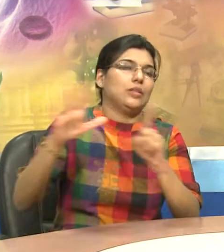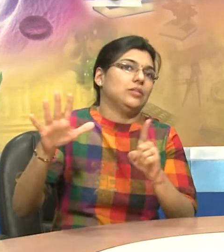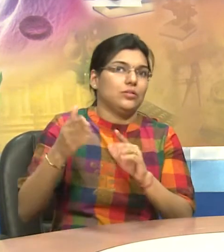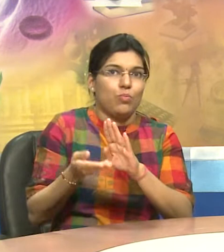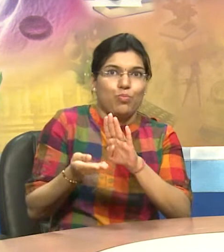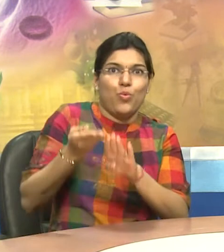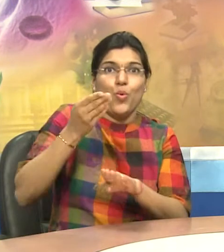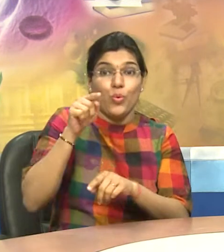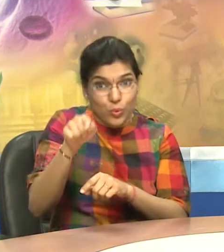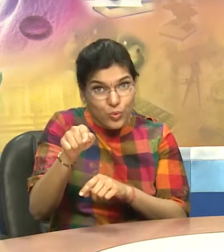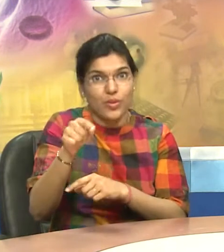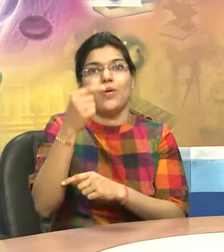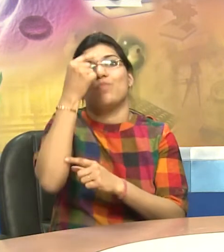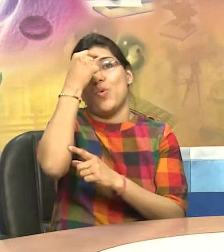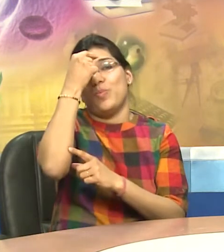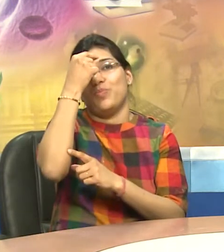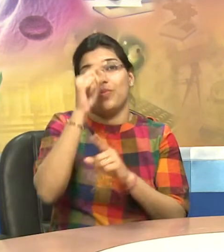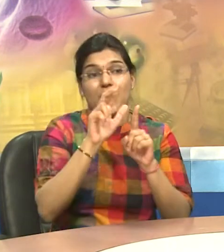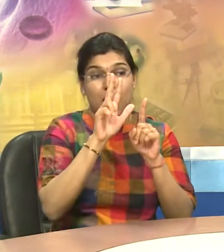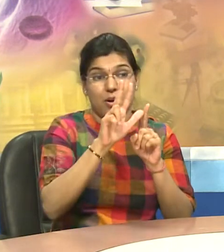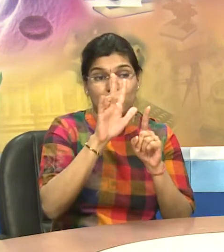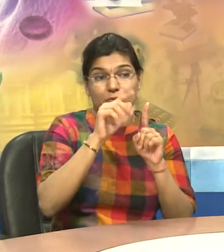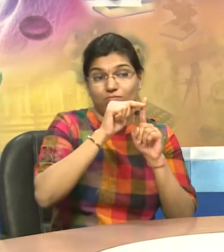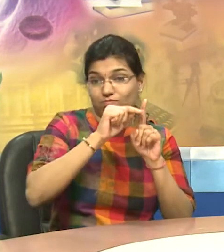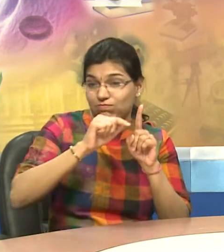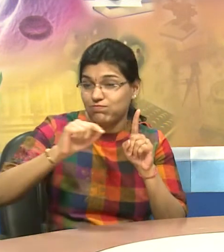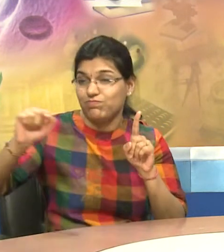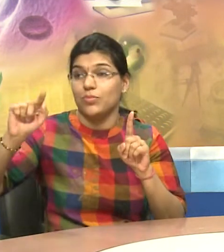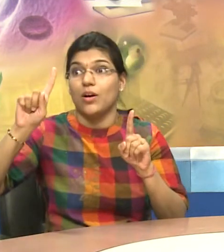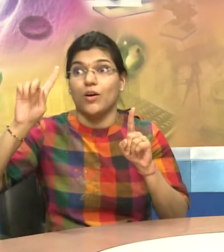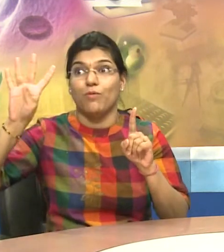is very painful and it will be experienced by many.